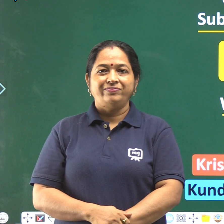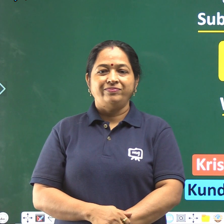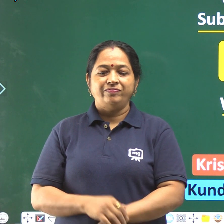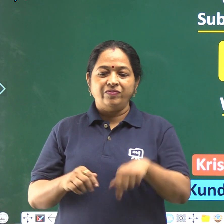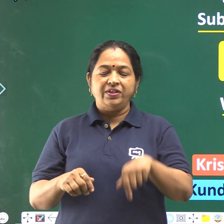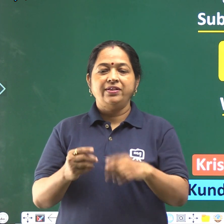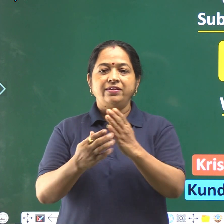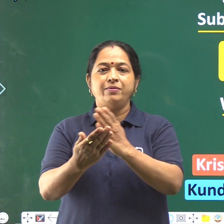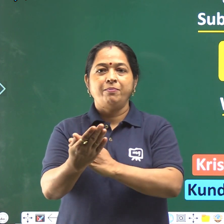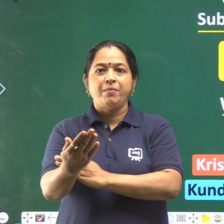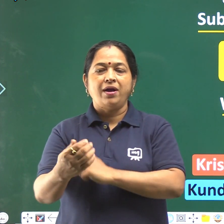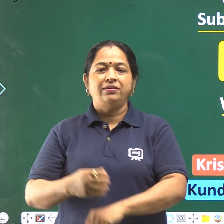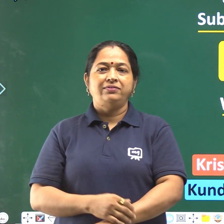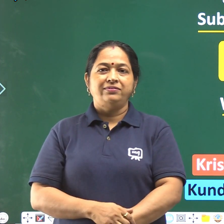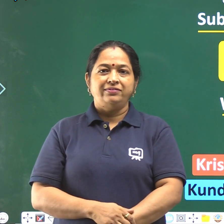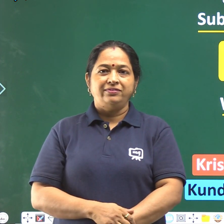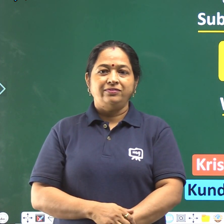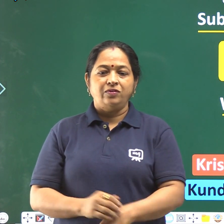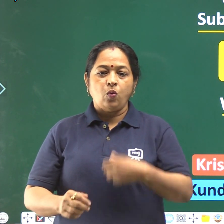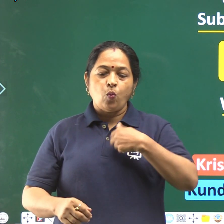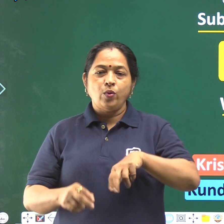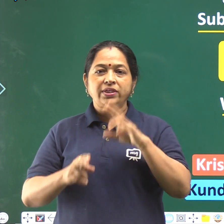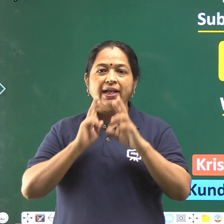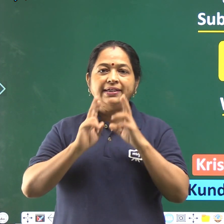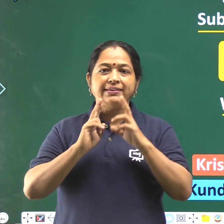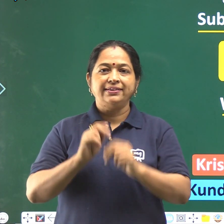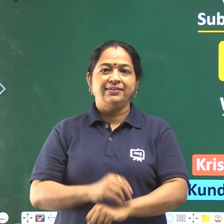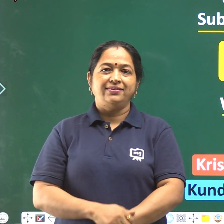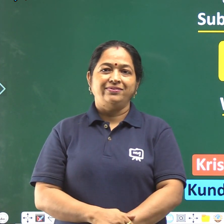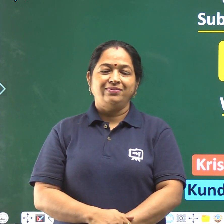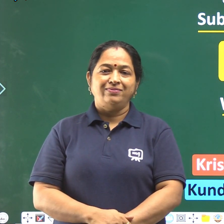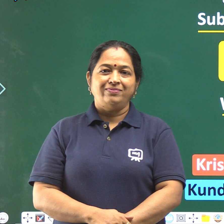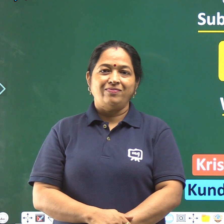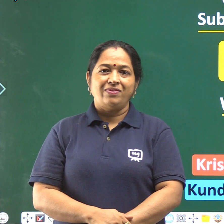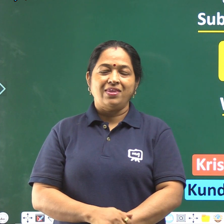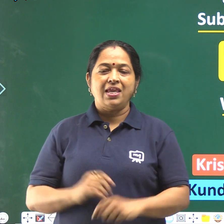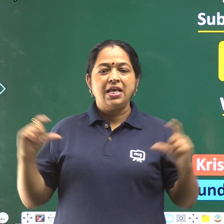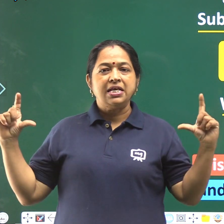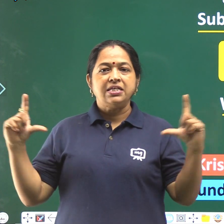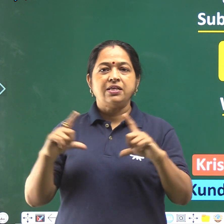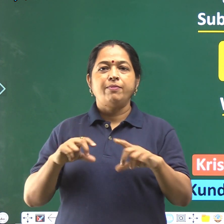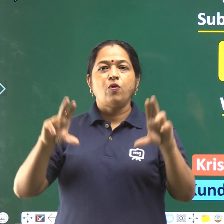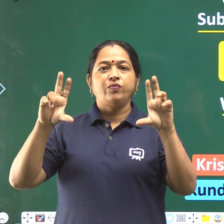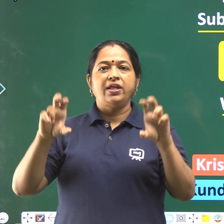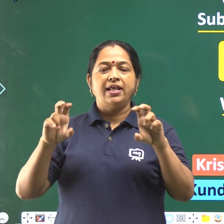In this part we shall discuss the summary of the lesson.